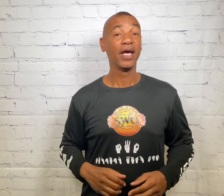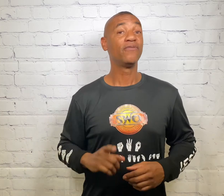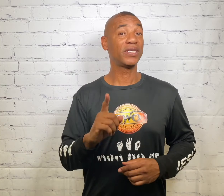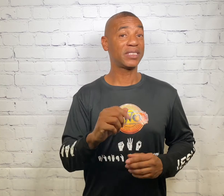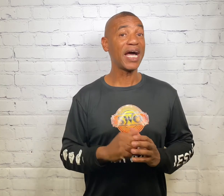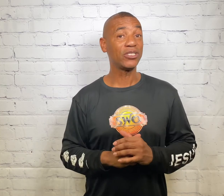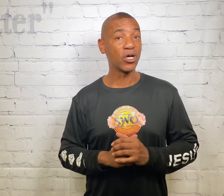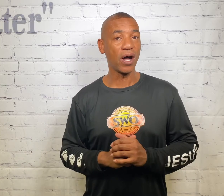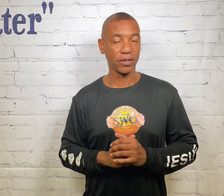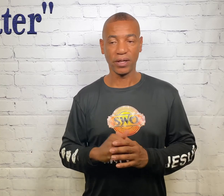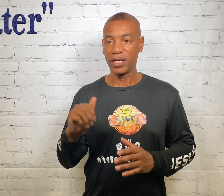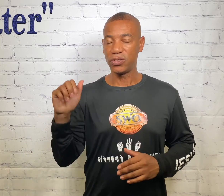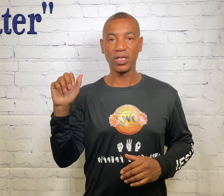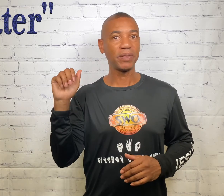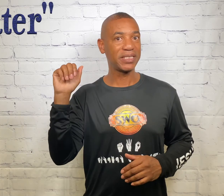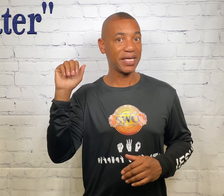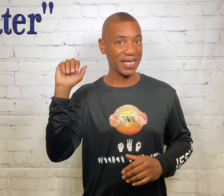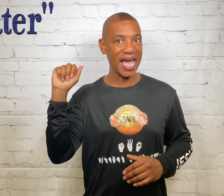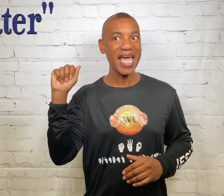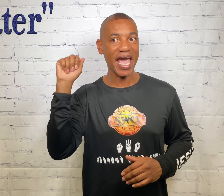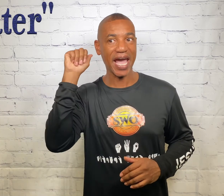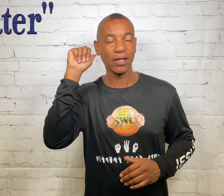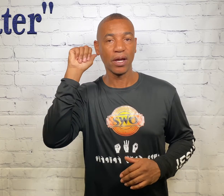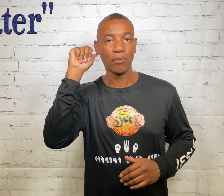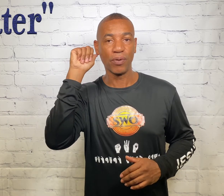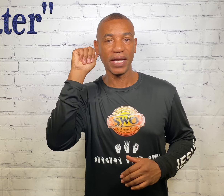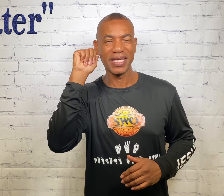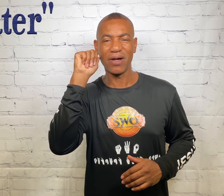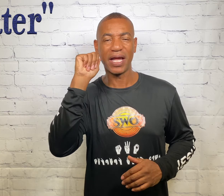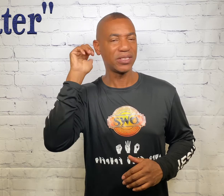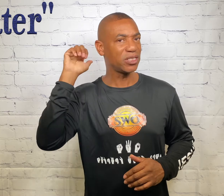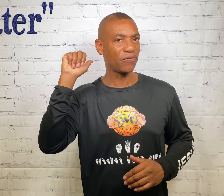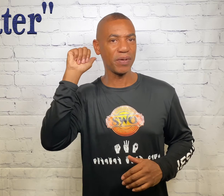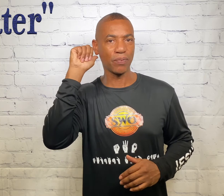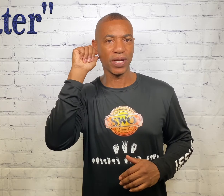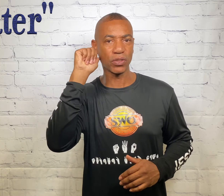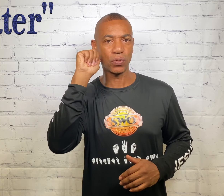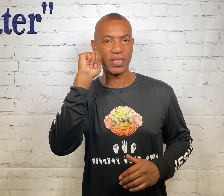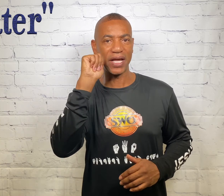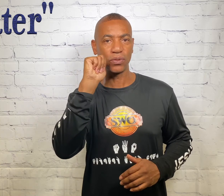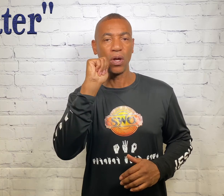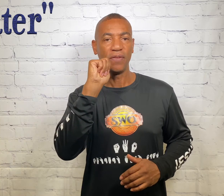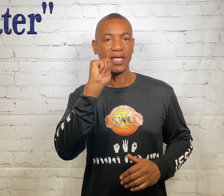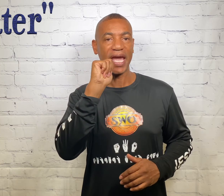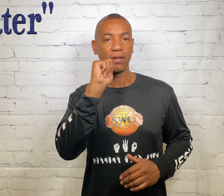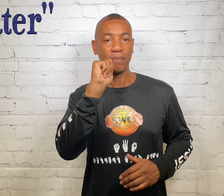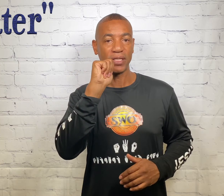For the sign daughter, you simply take the A hand, bring it down. It's easier for me to bring it down the angle of my